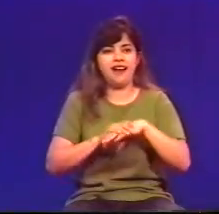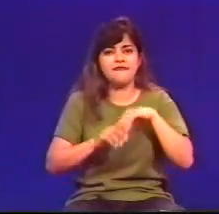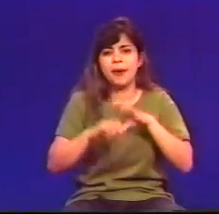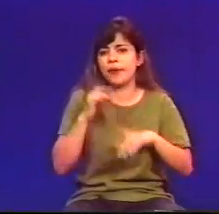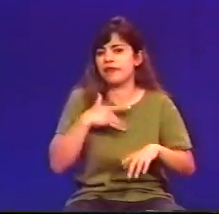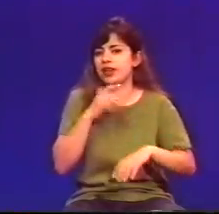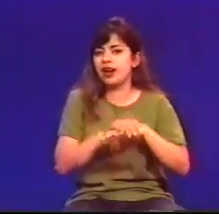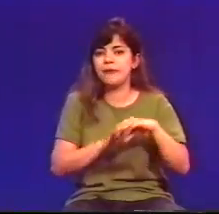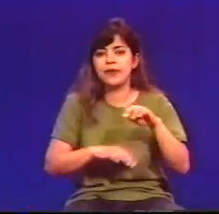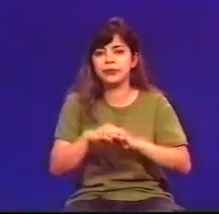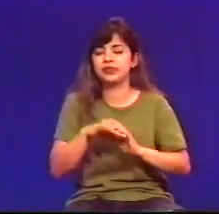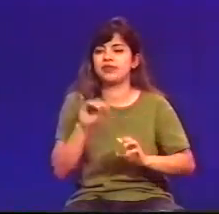comfortable.